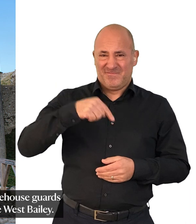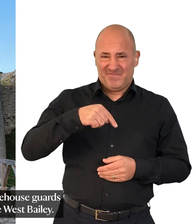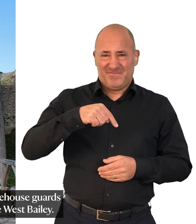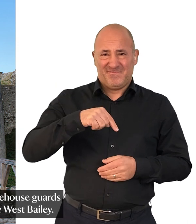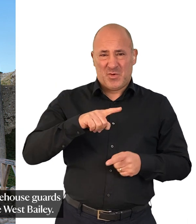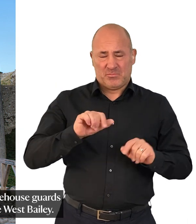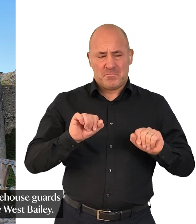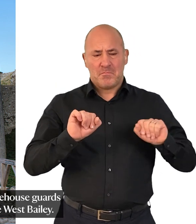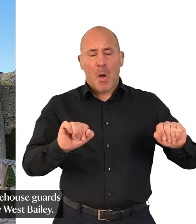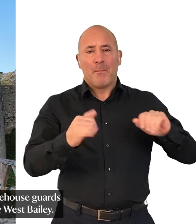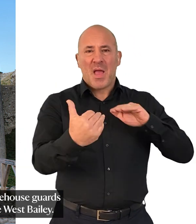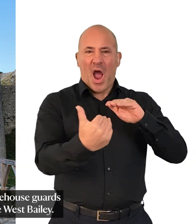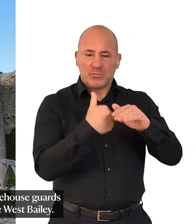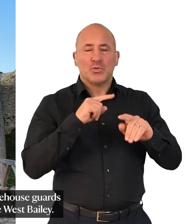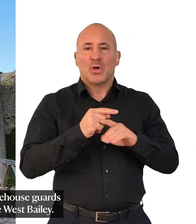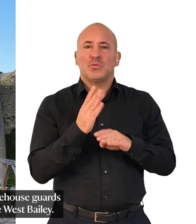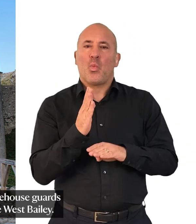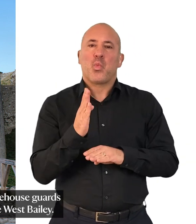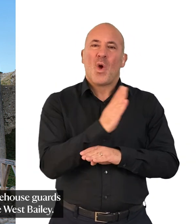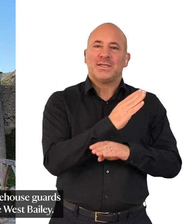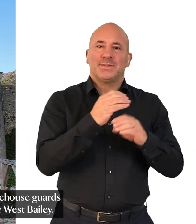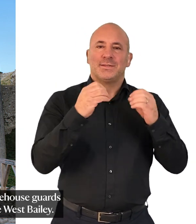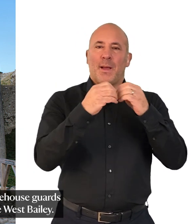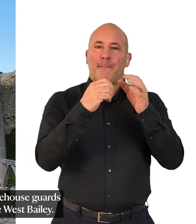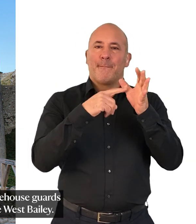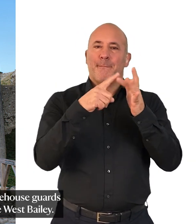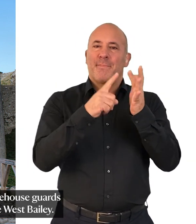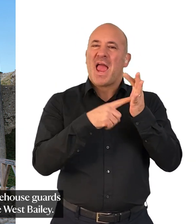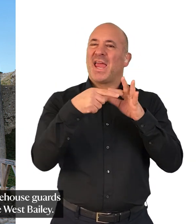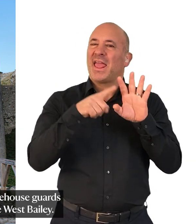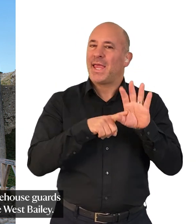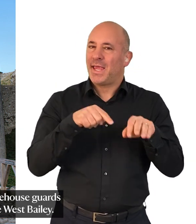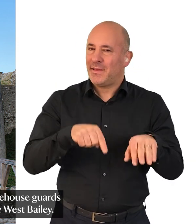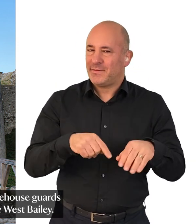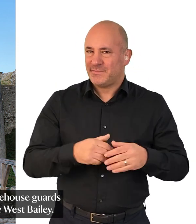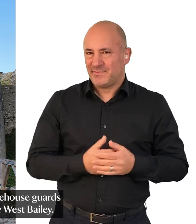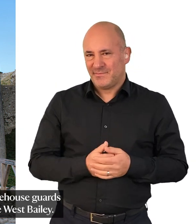The South West Gatehouse guards the entrance to the West Bailey.